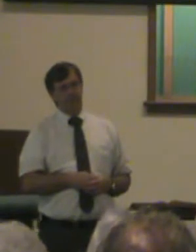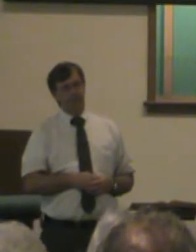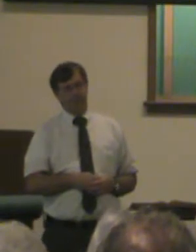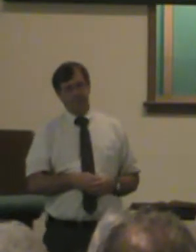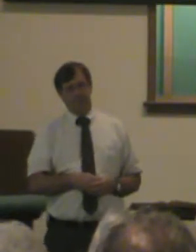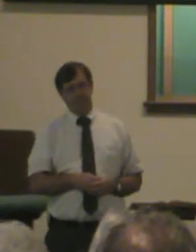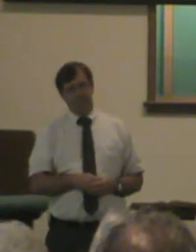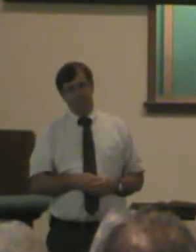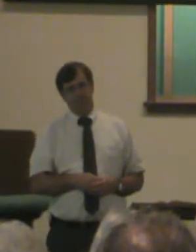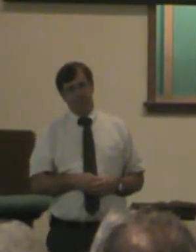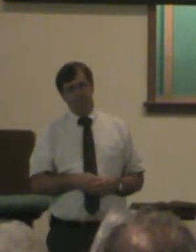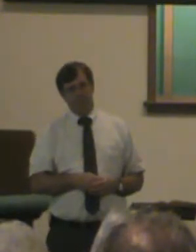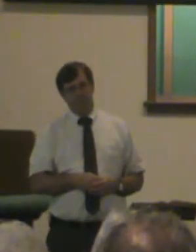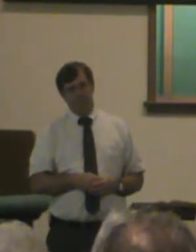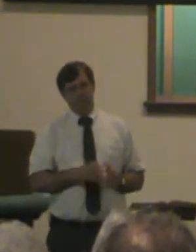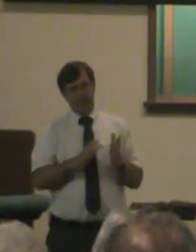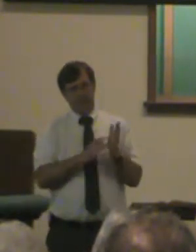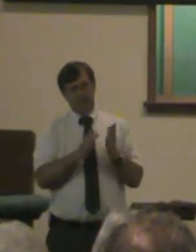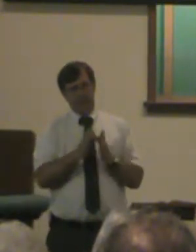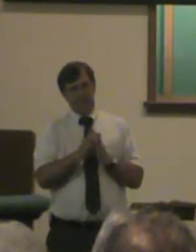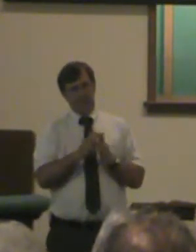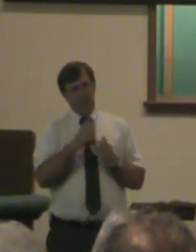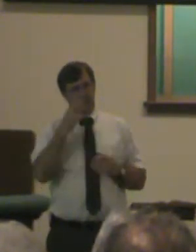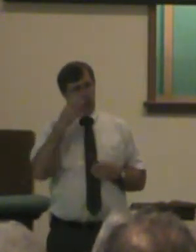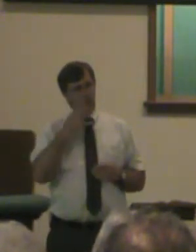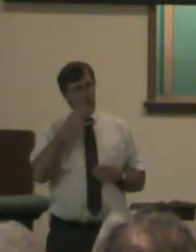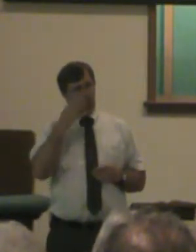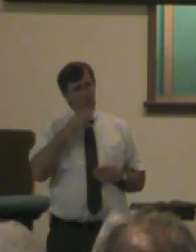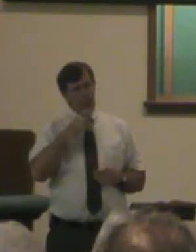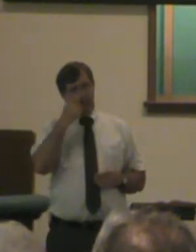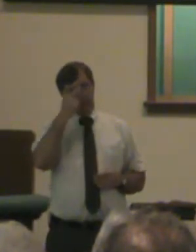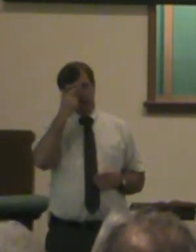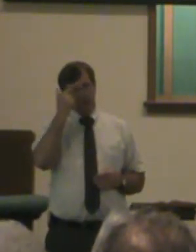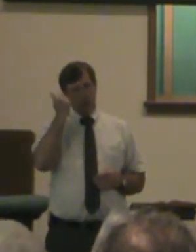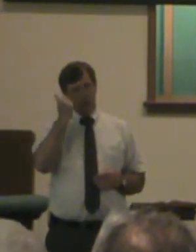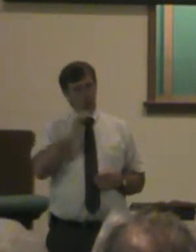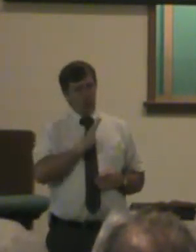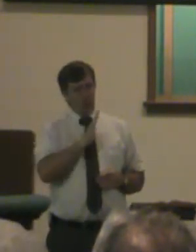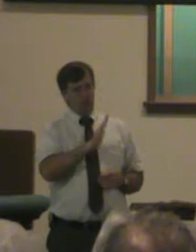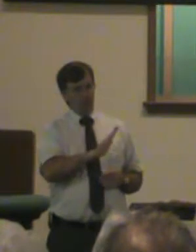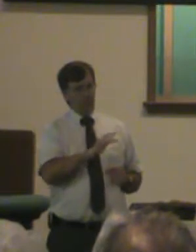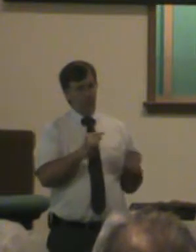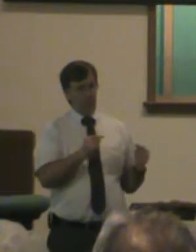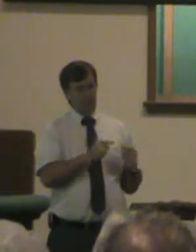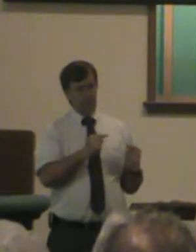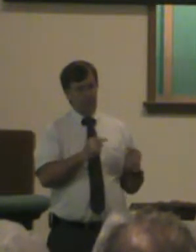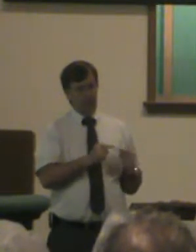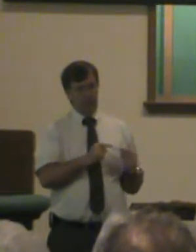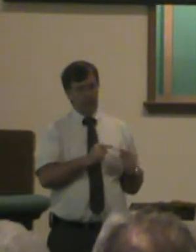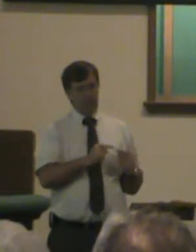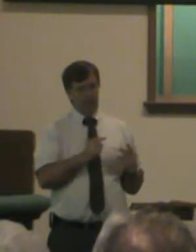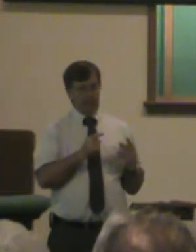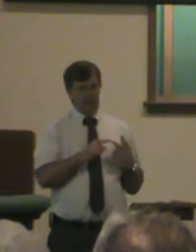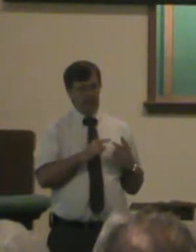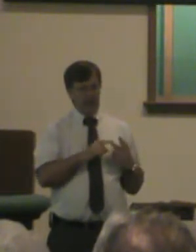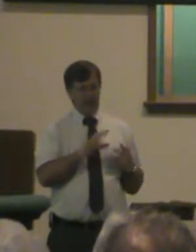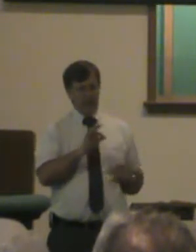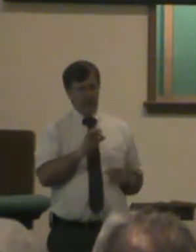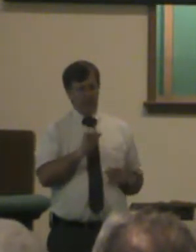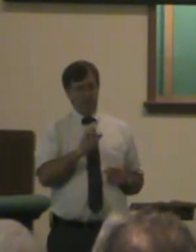he was crying because of the pain and the fact of